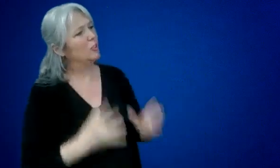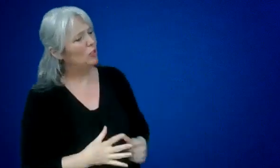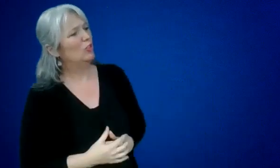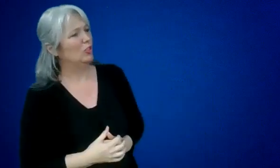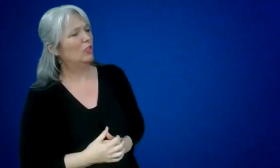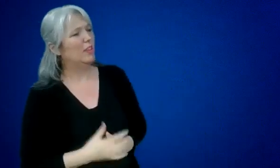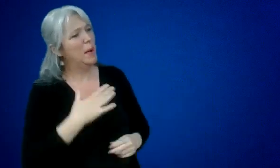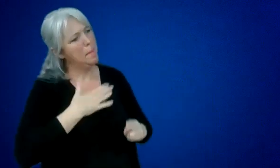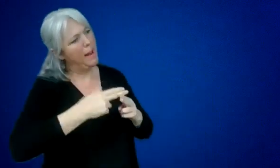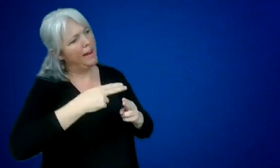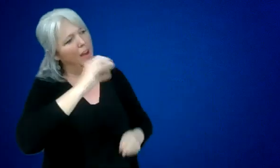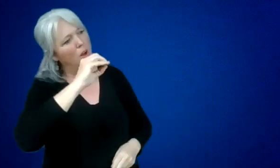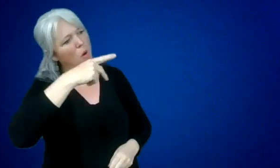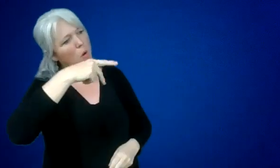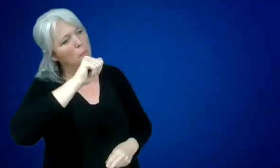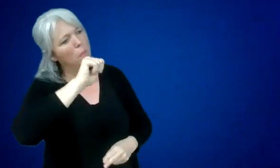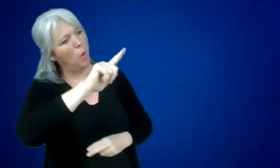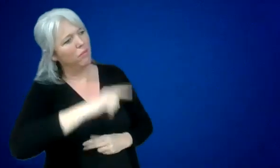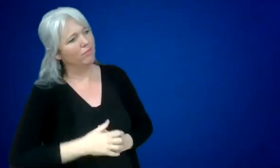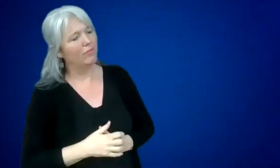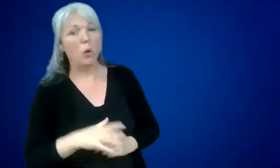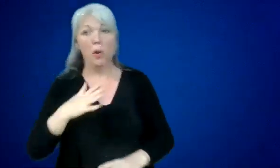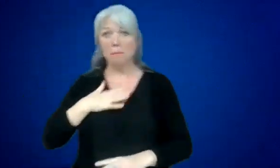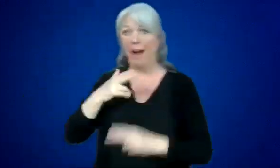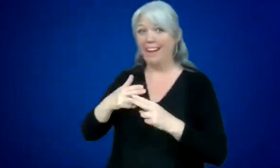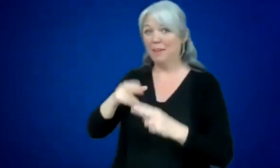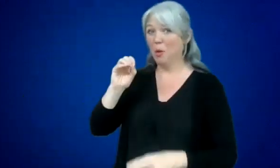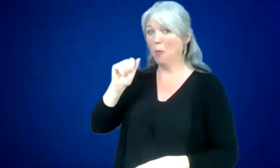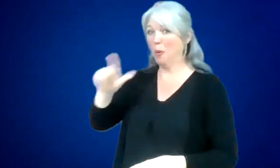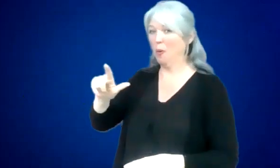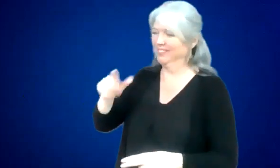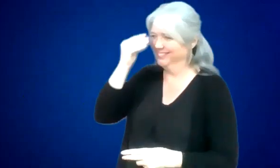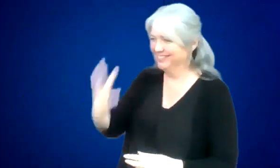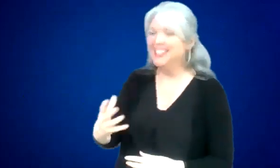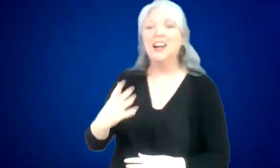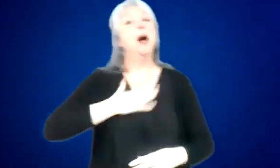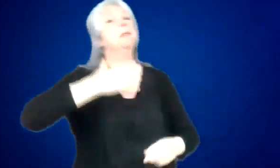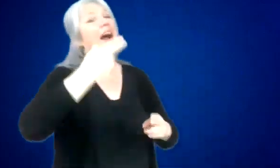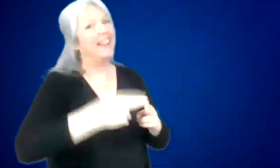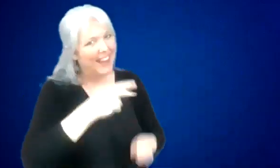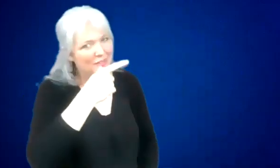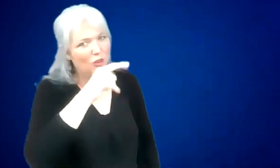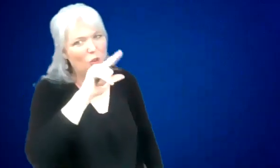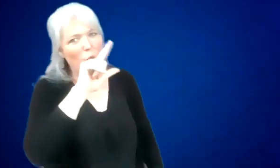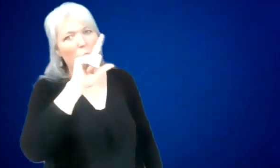"My name's Opal," I told her. "My name's Gloria Dump," she